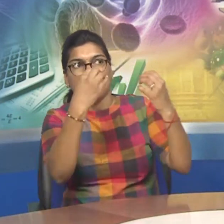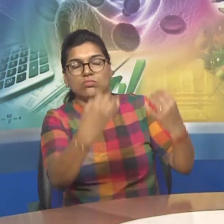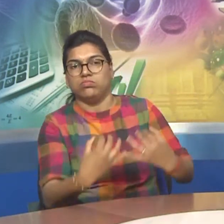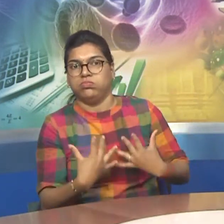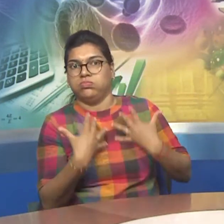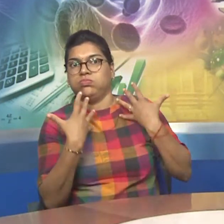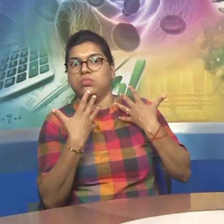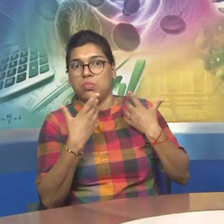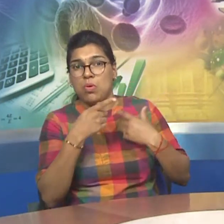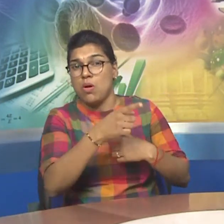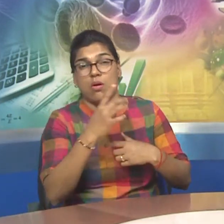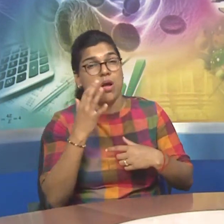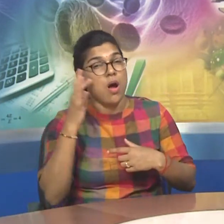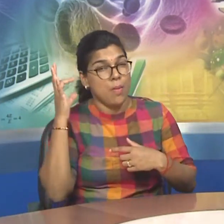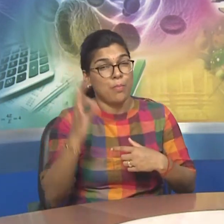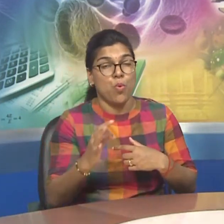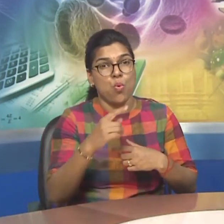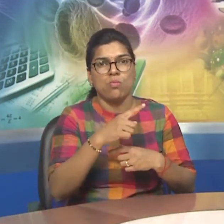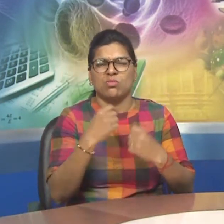different reformers,